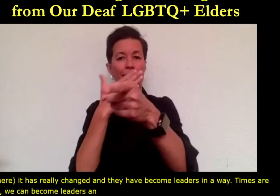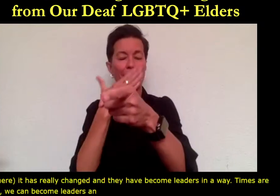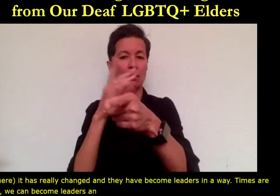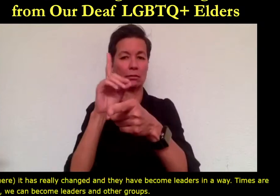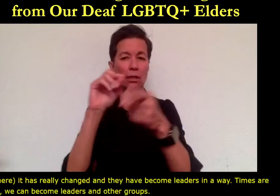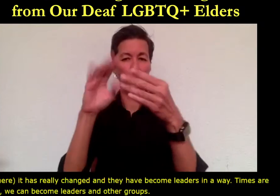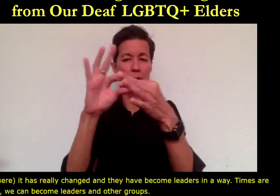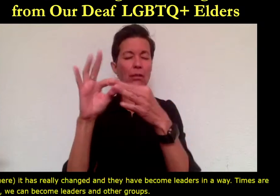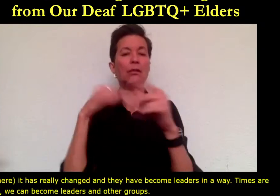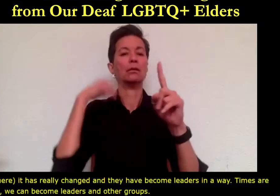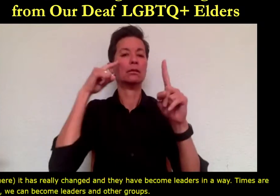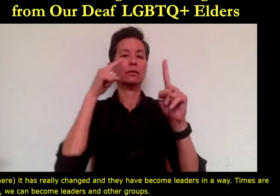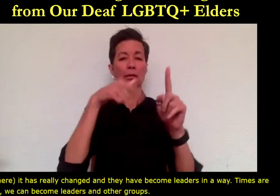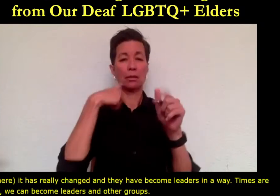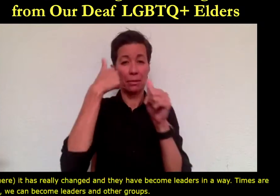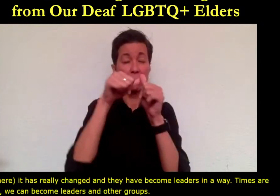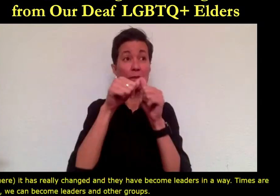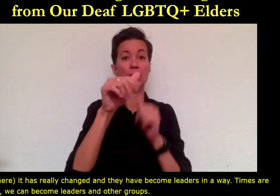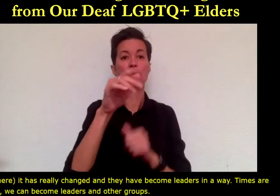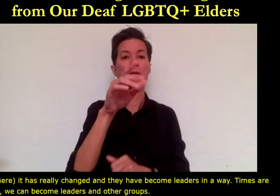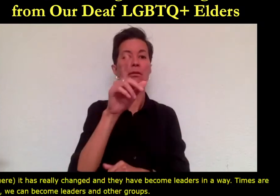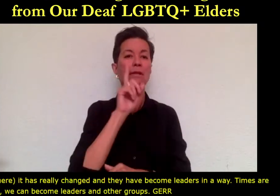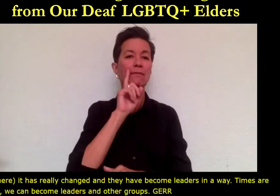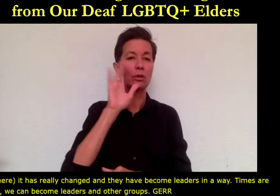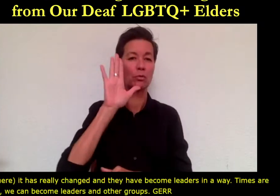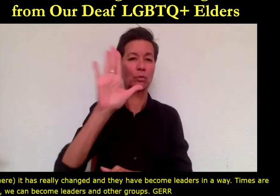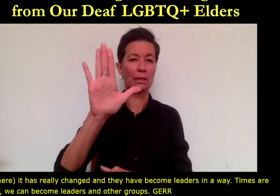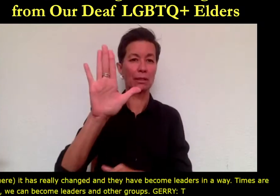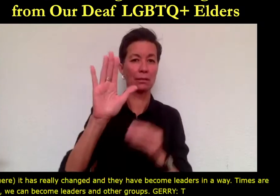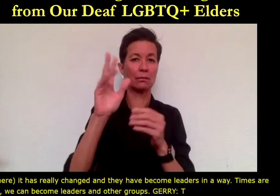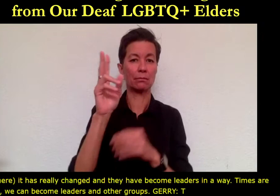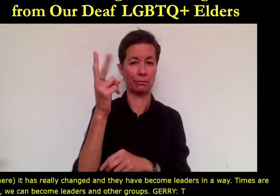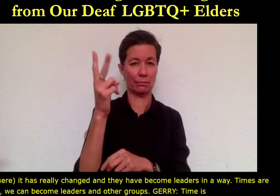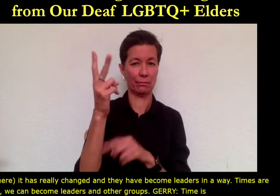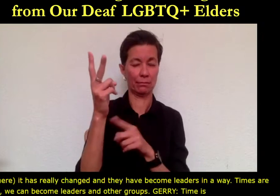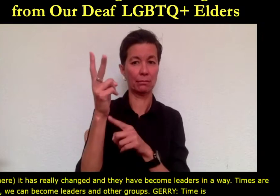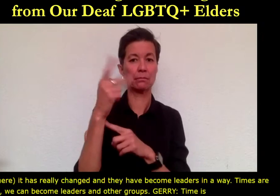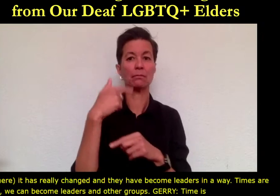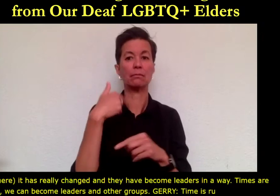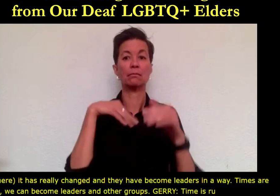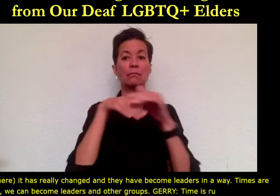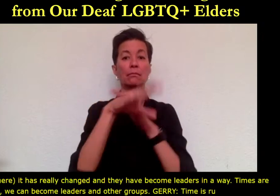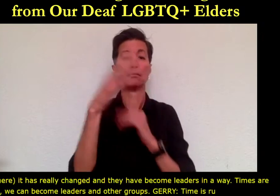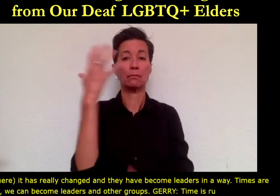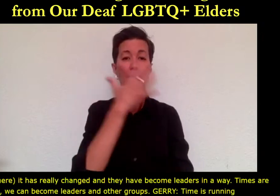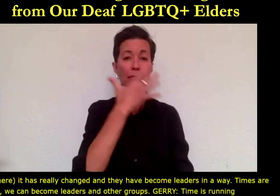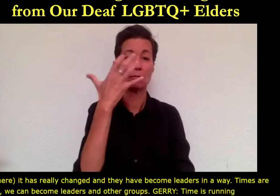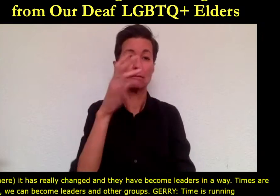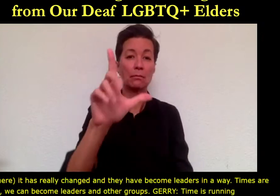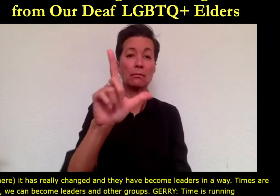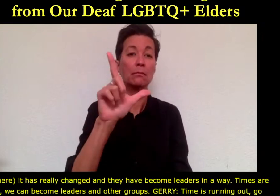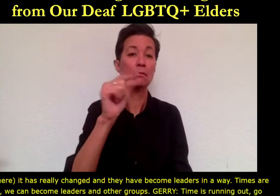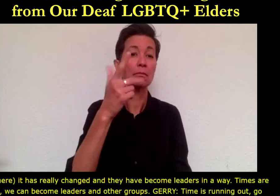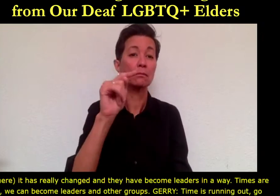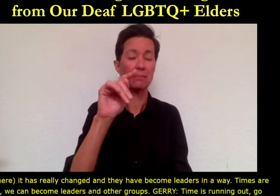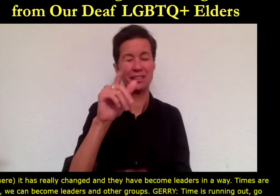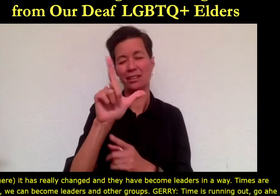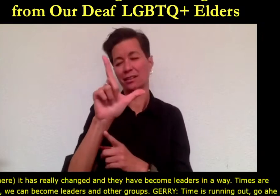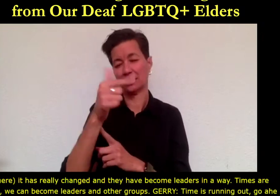i'll be brief um remember deaf way the second one when i went